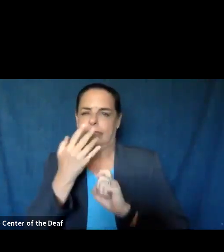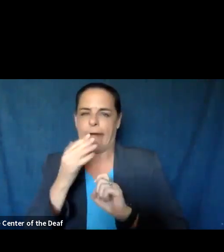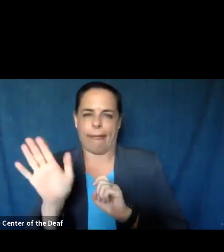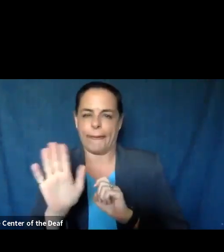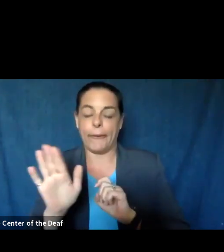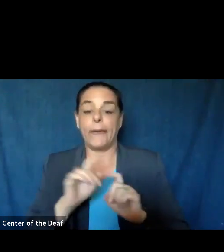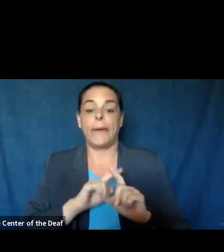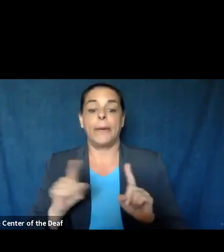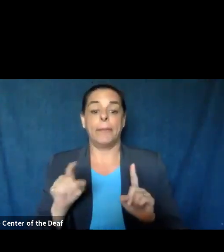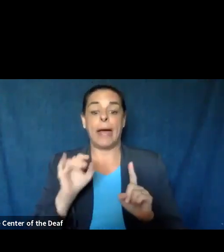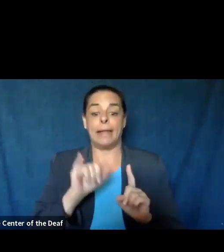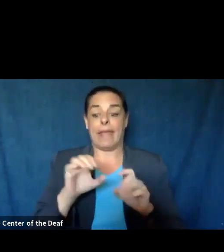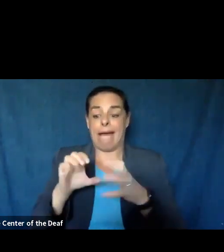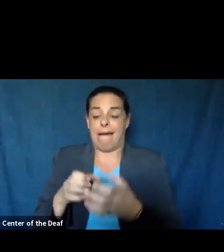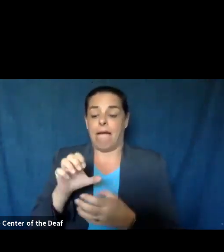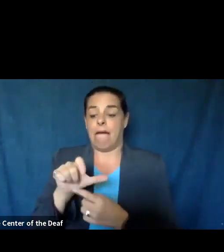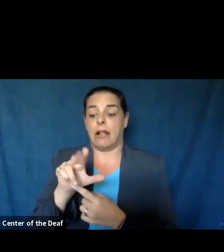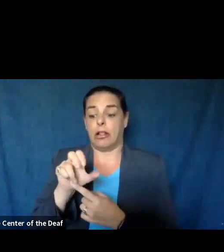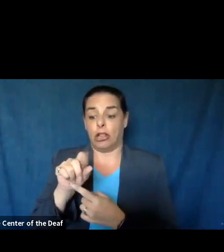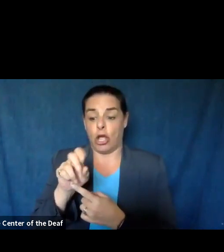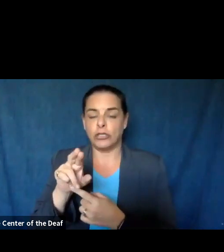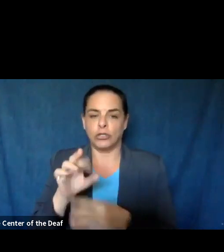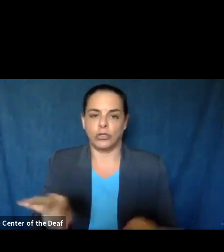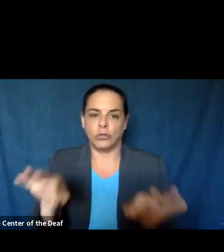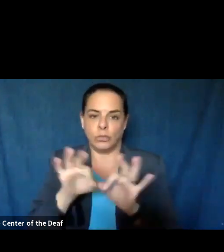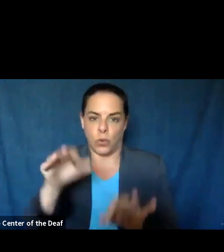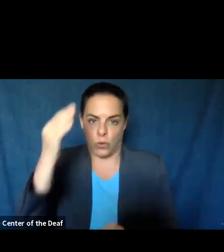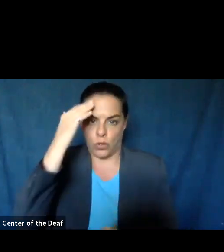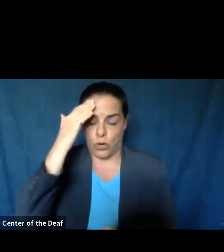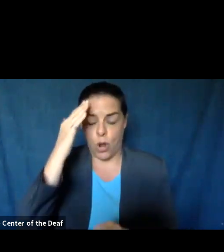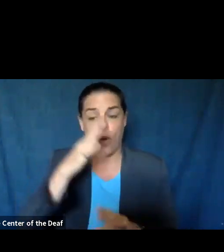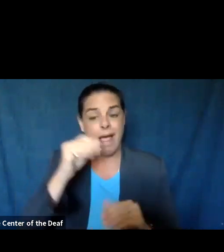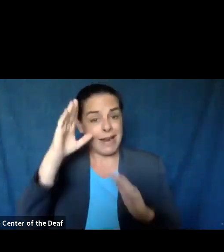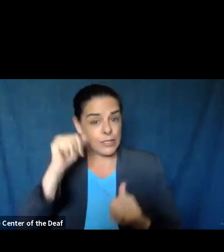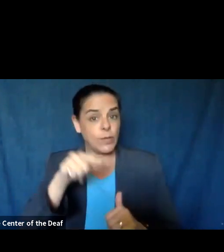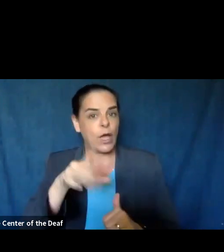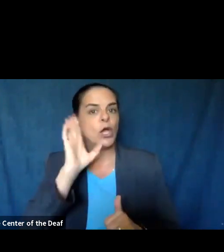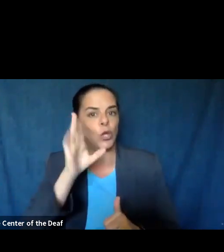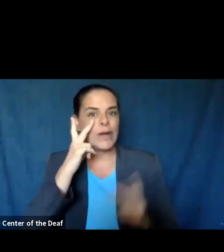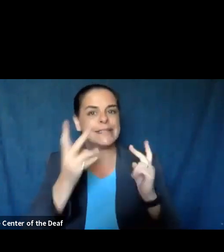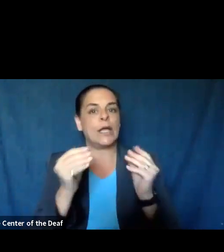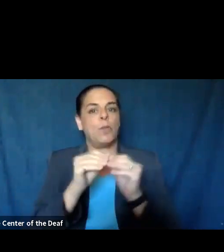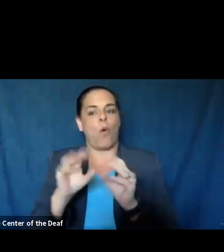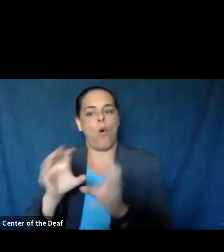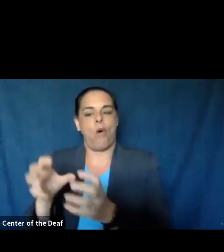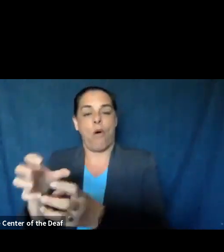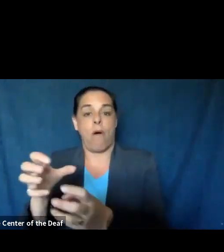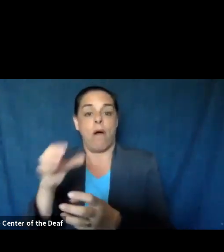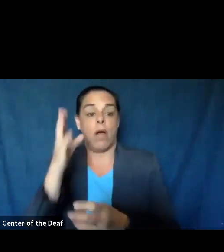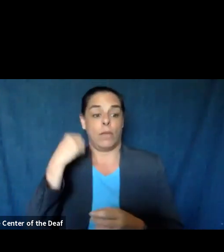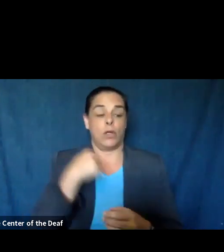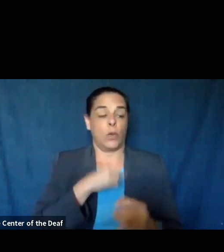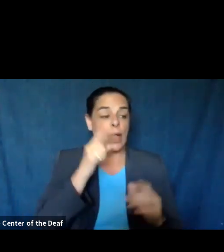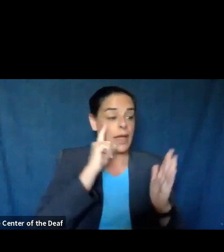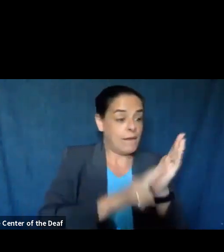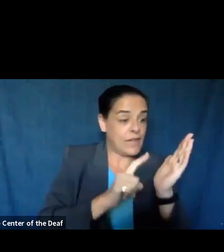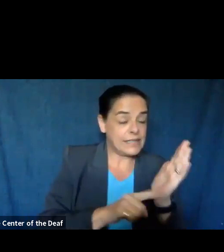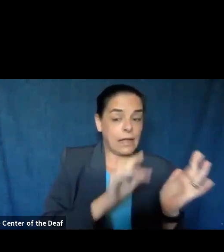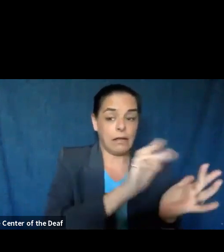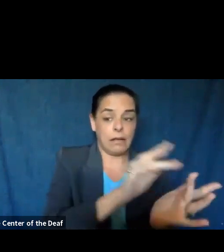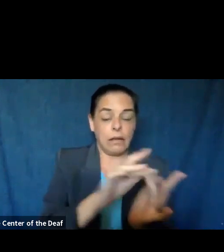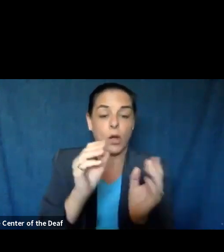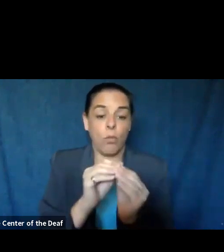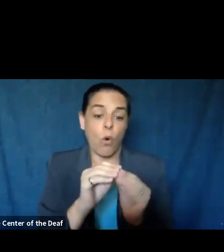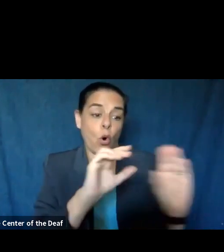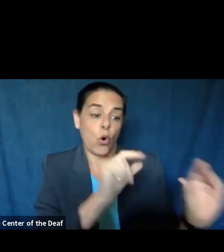cluster piece is important to know and to expect. You're going to see more clusters because as we do our investigations and reach out to more groups, when we